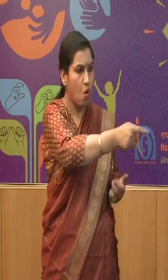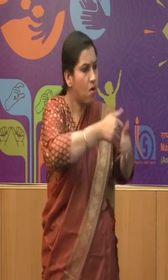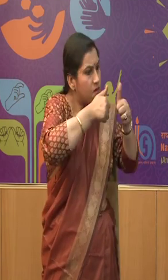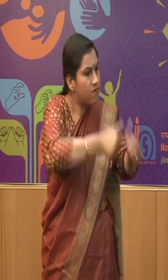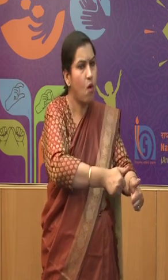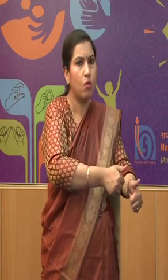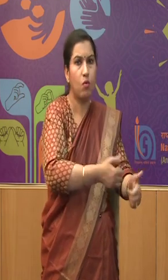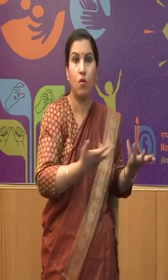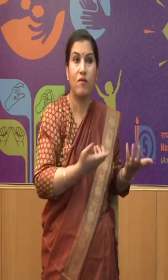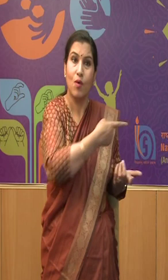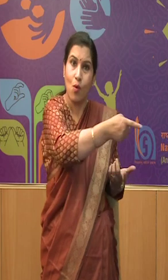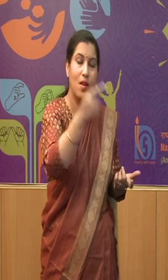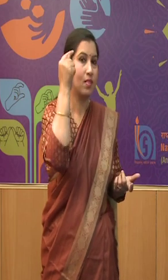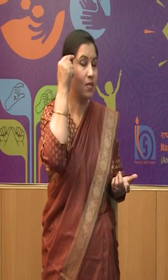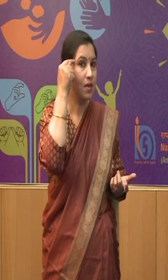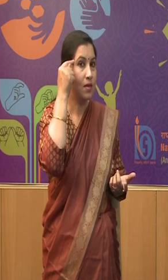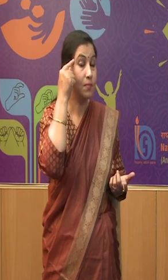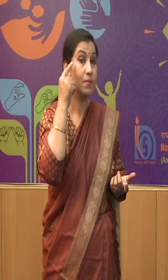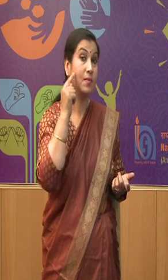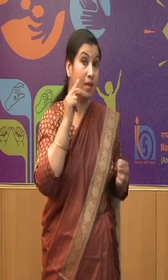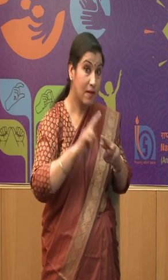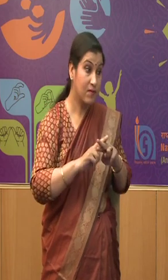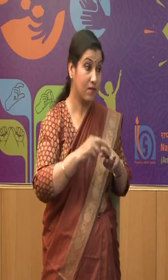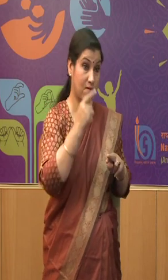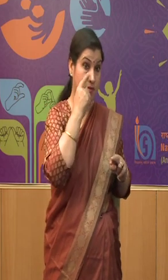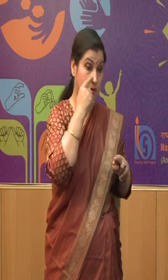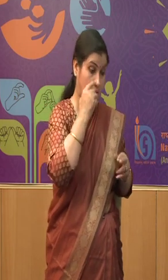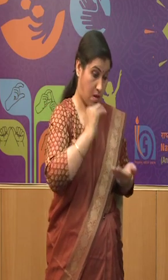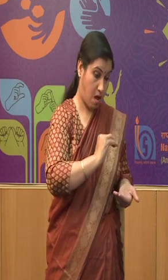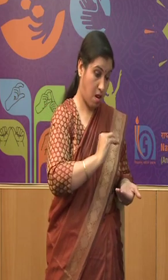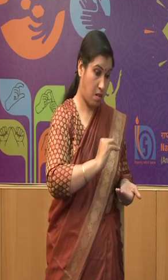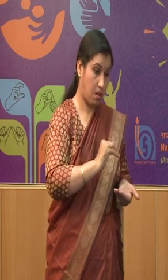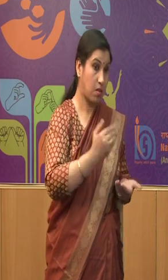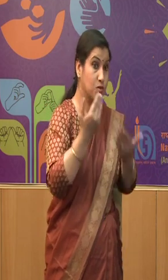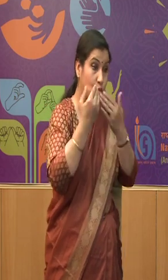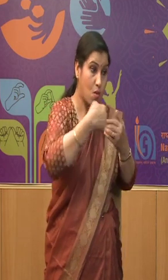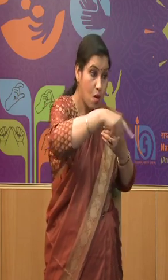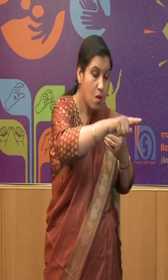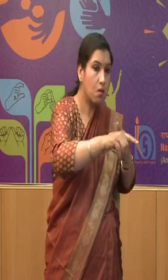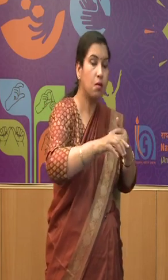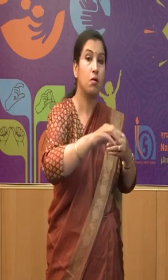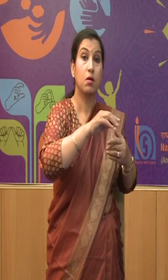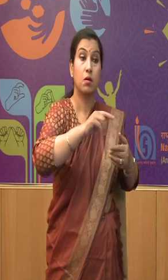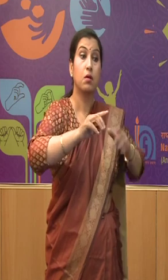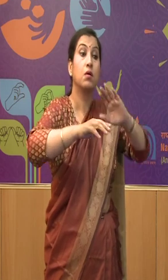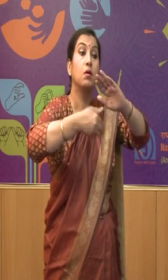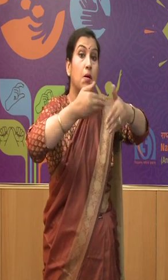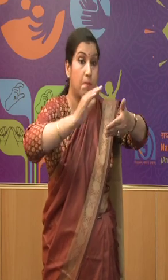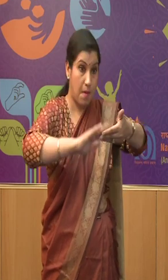because they thought that educated women became widow soon after their marriage.